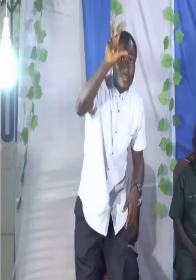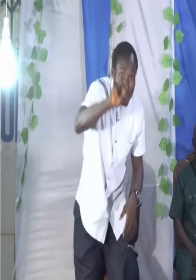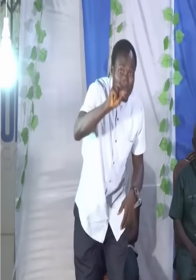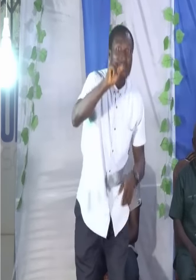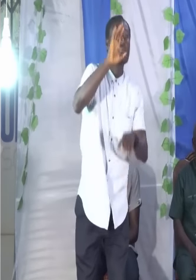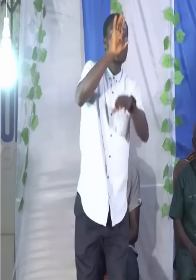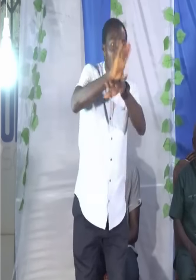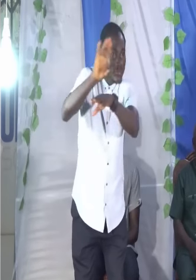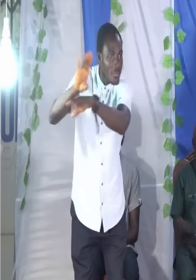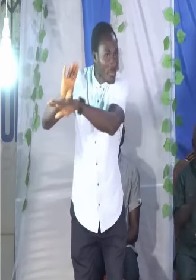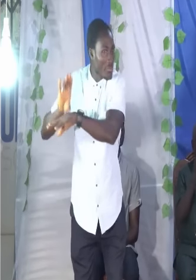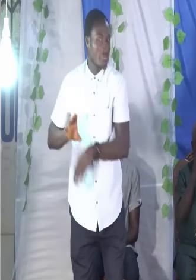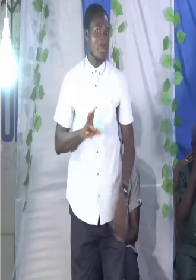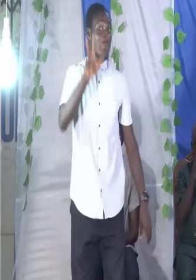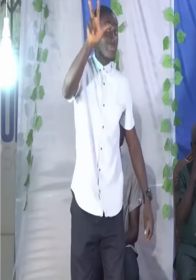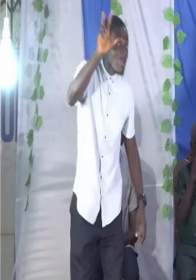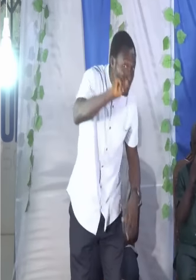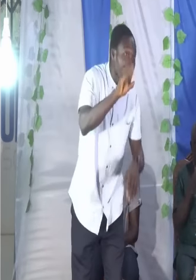ebi san kae